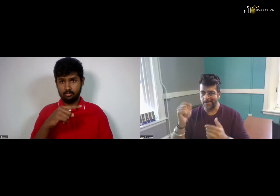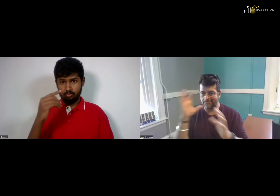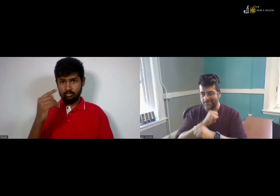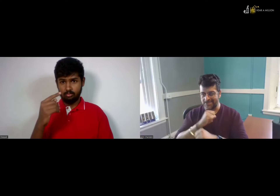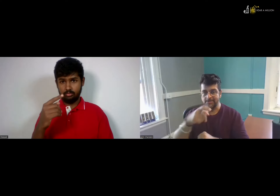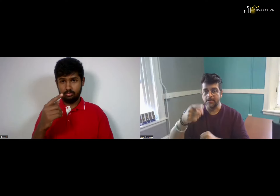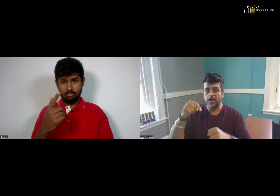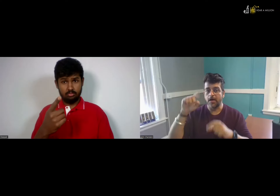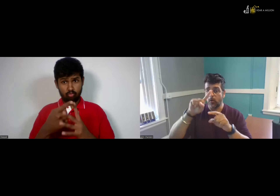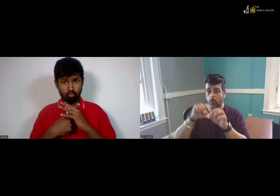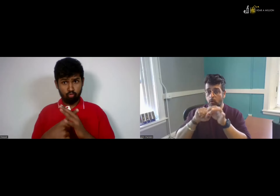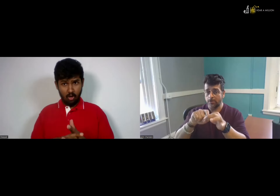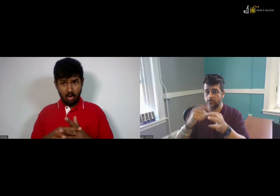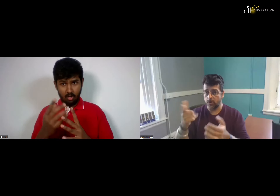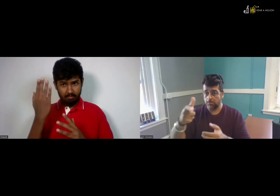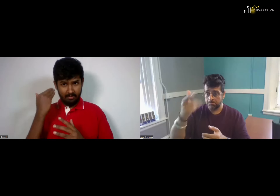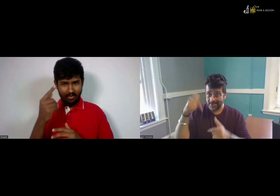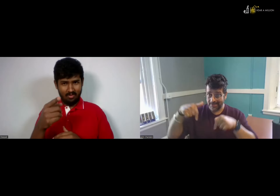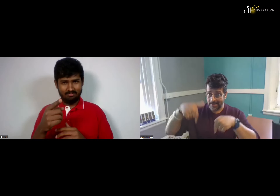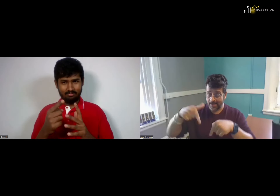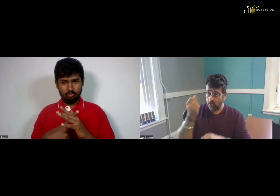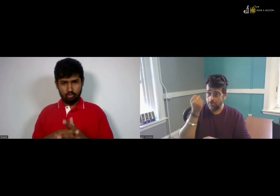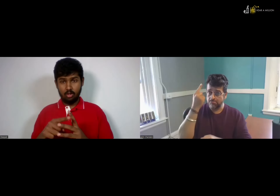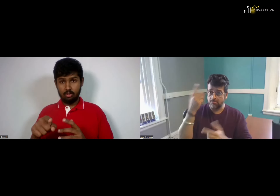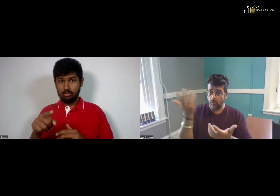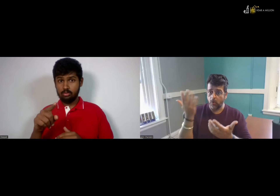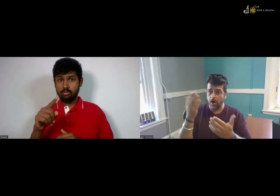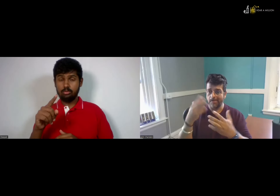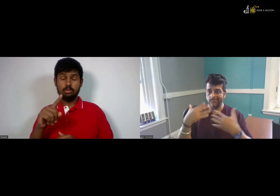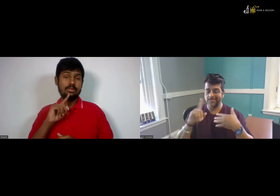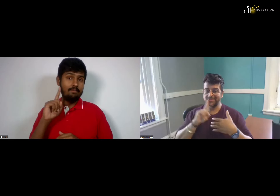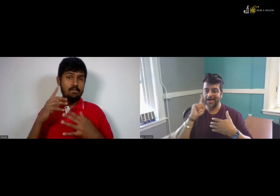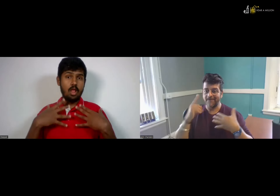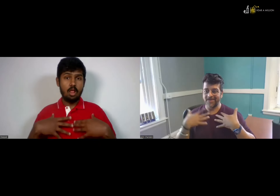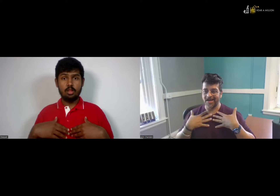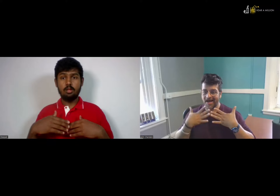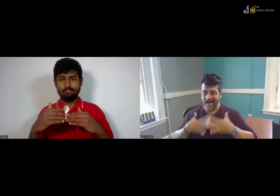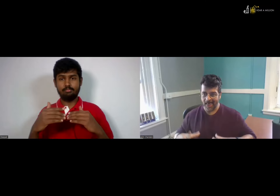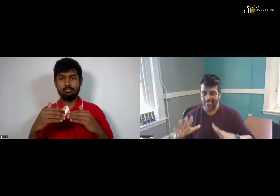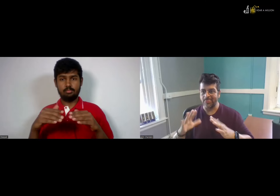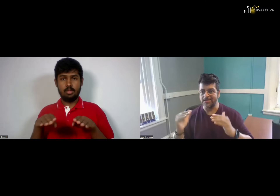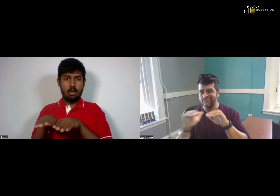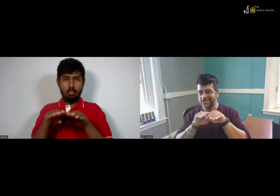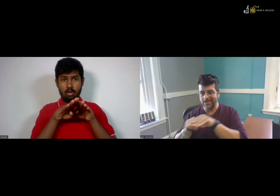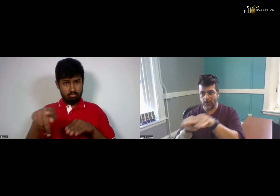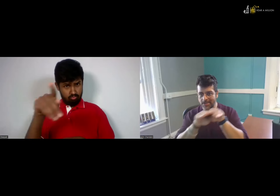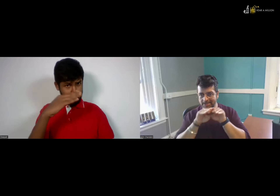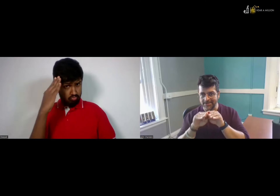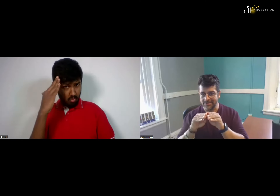I know we have to do it in the beginning, but we'll still do it. Do you know, do you understand what is deaf health